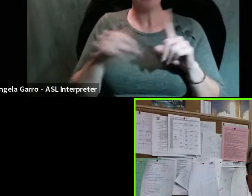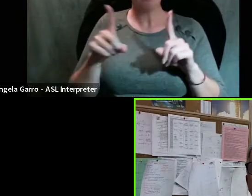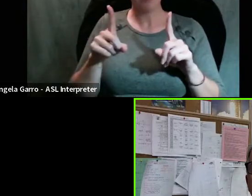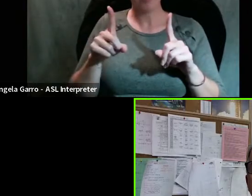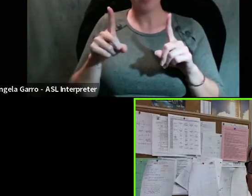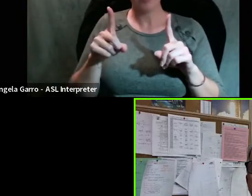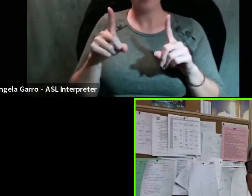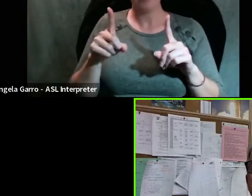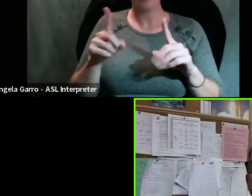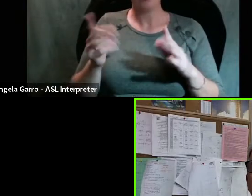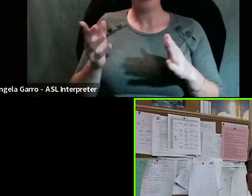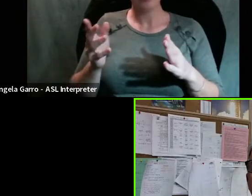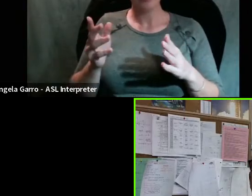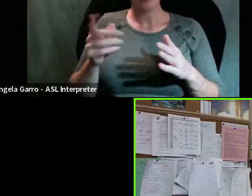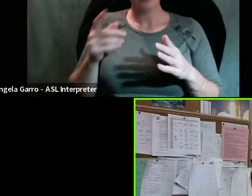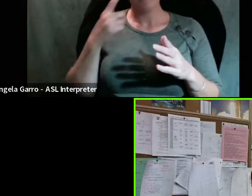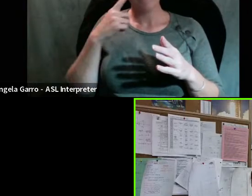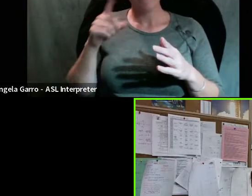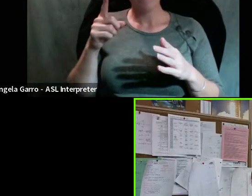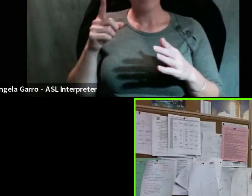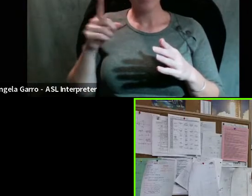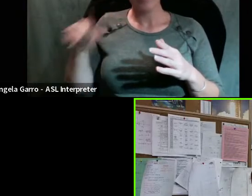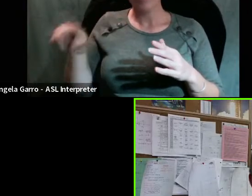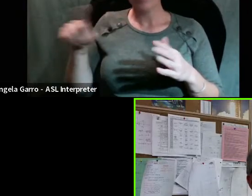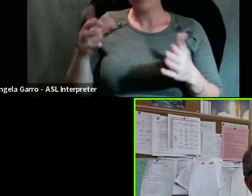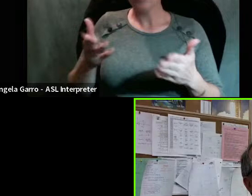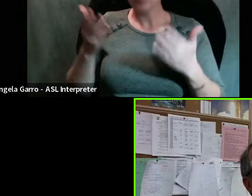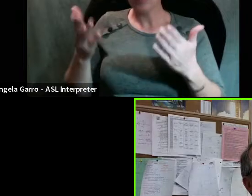suggest that the curriculum that